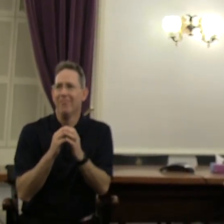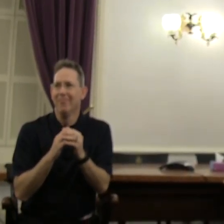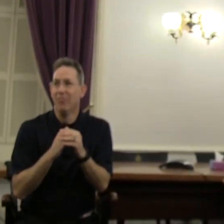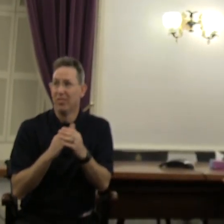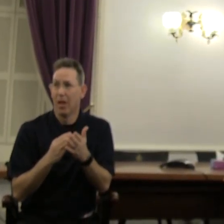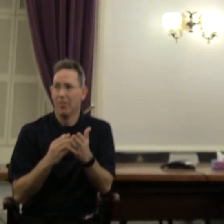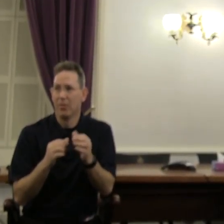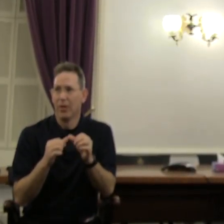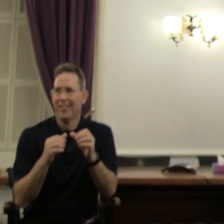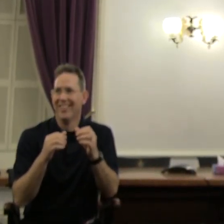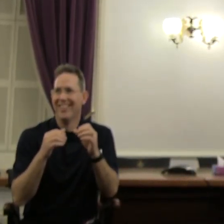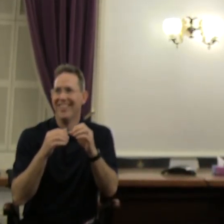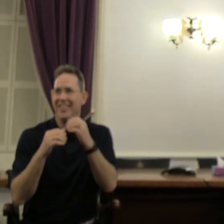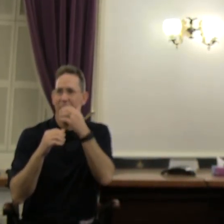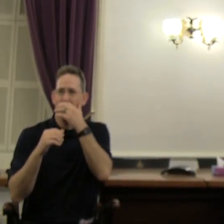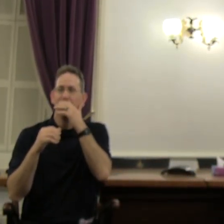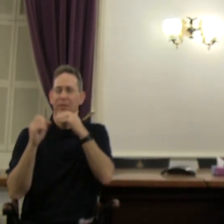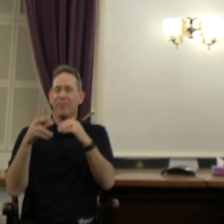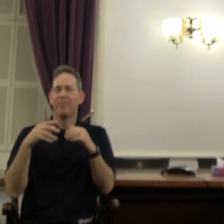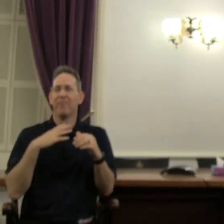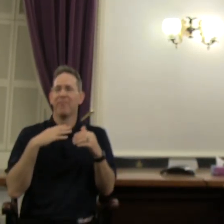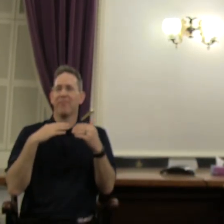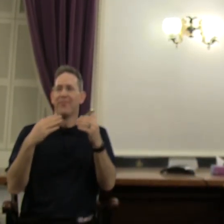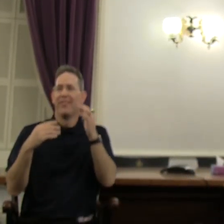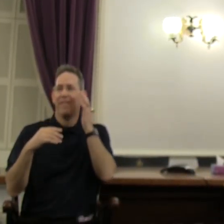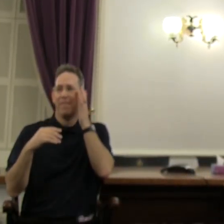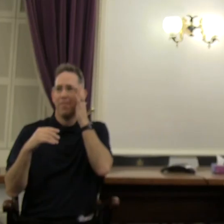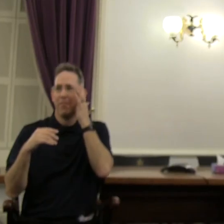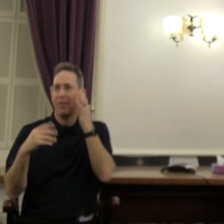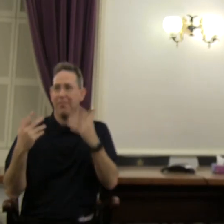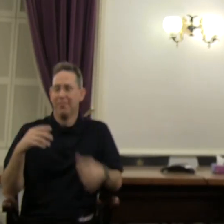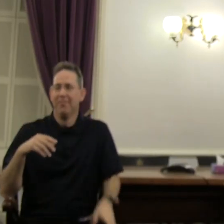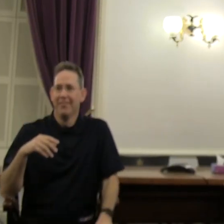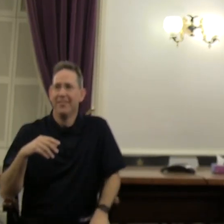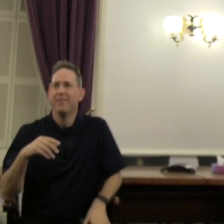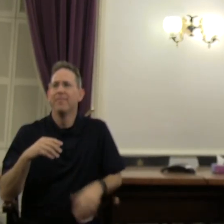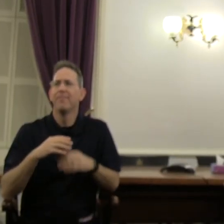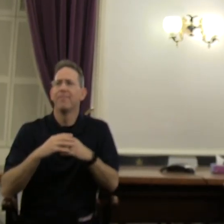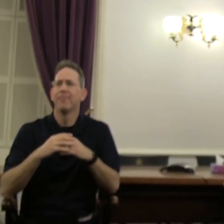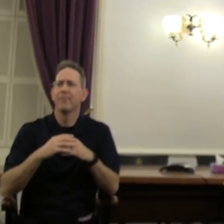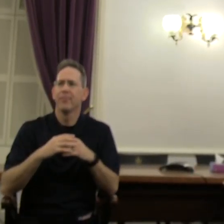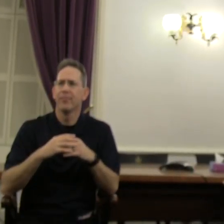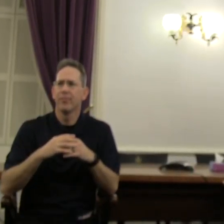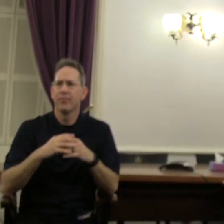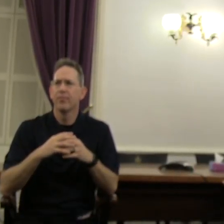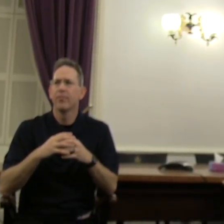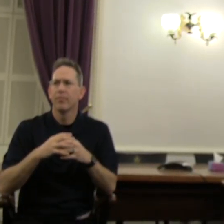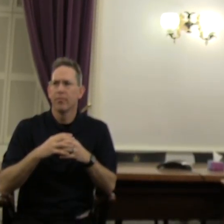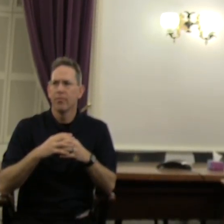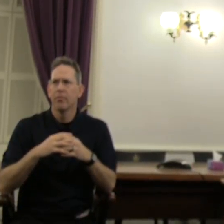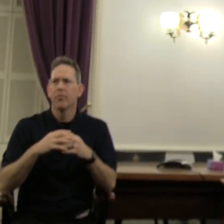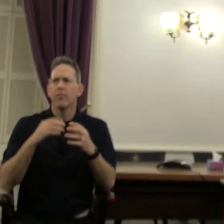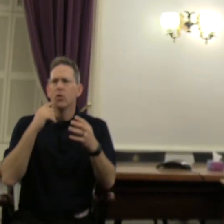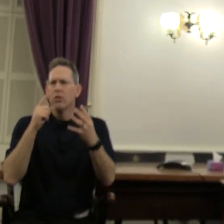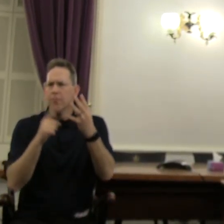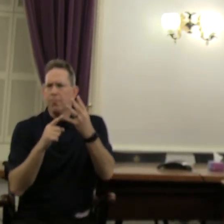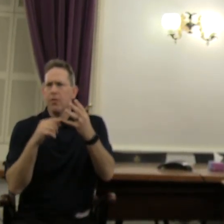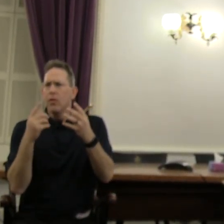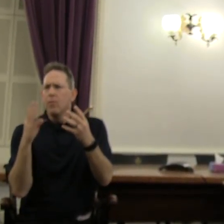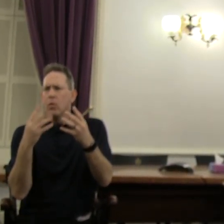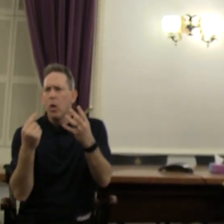Medicaid state plan amendment, it is possible to implement in the future. It would disregard the income of the